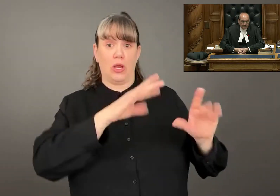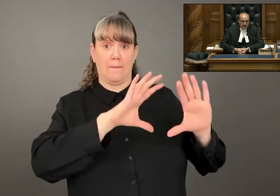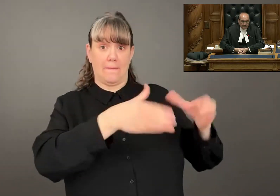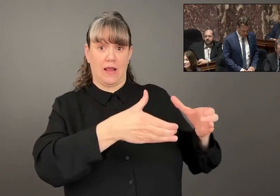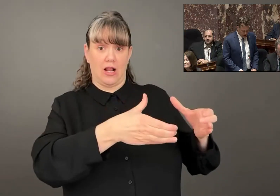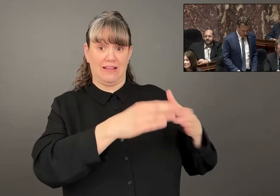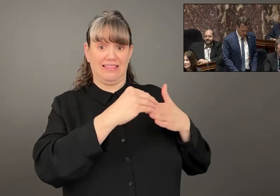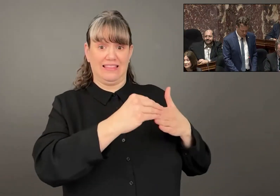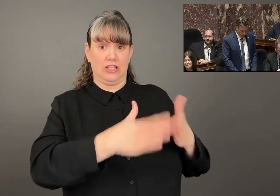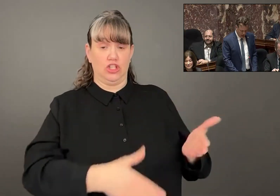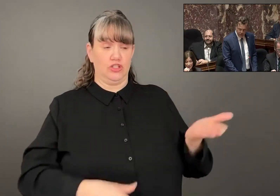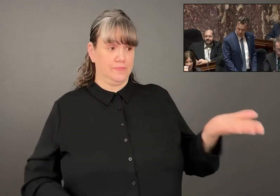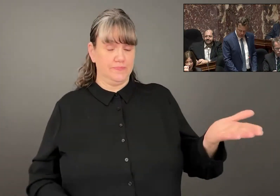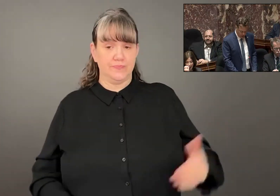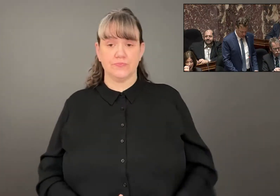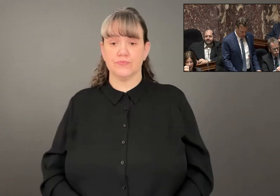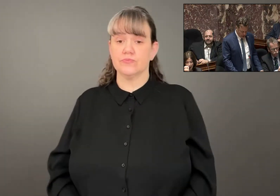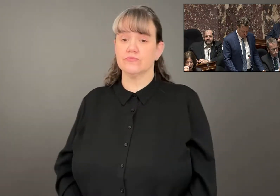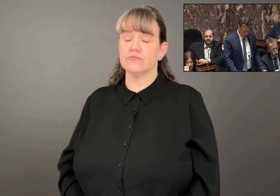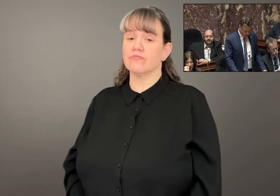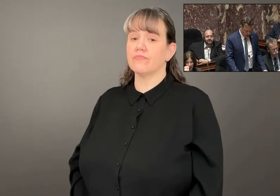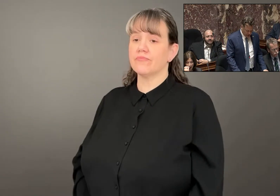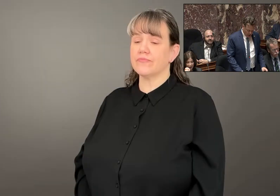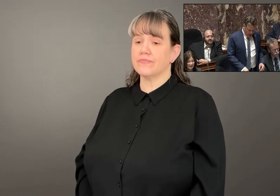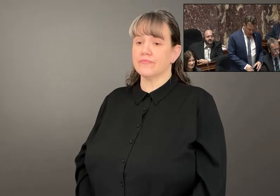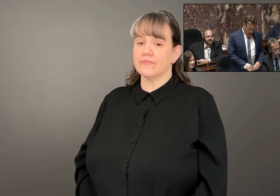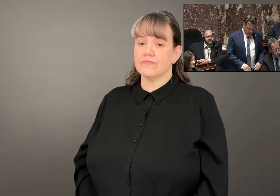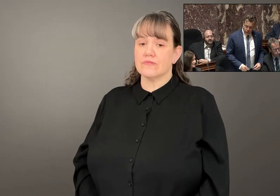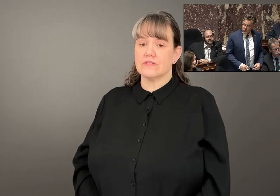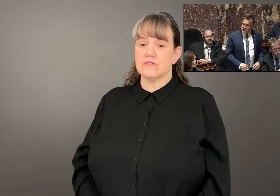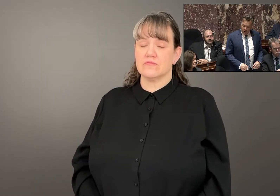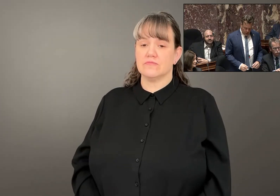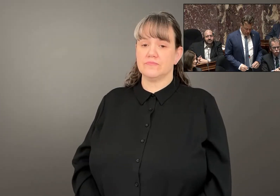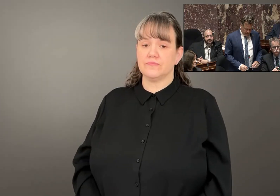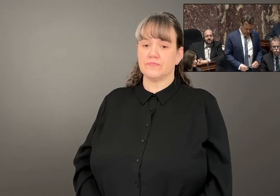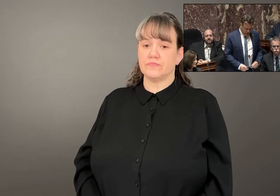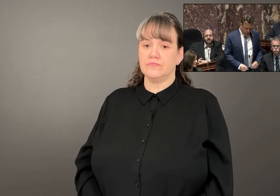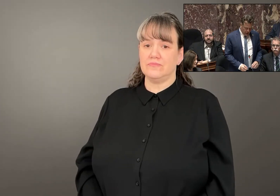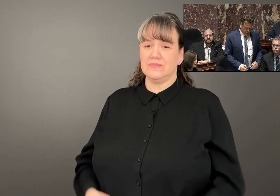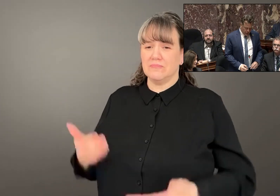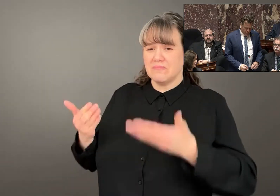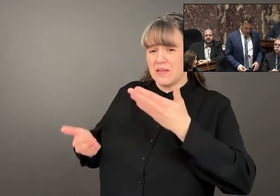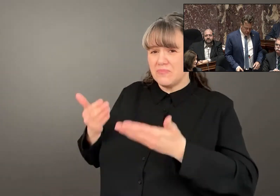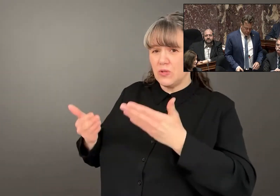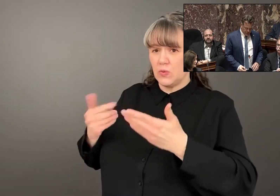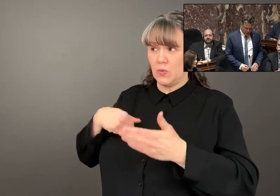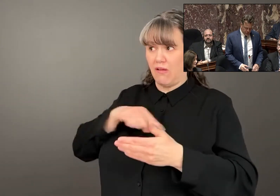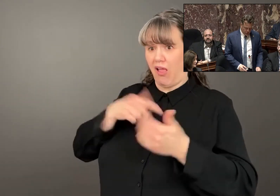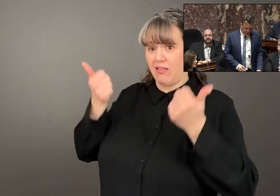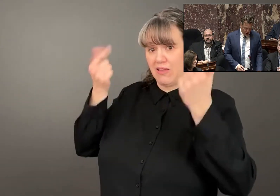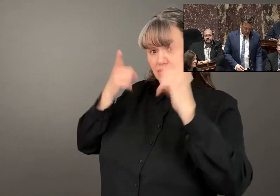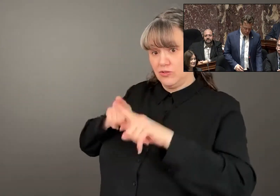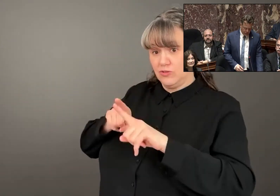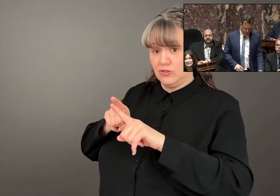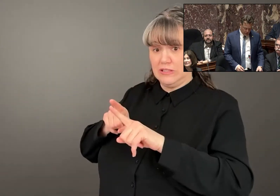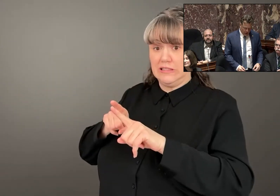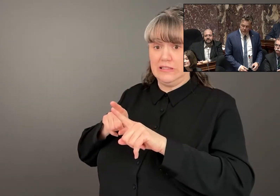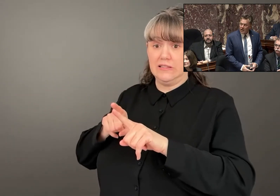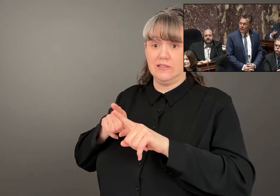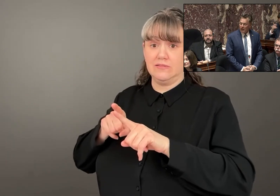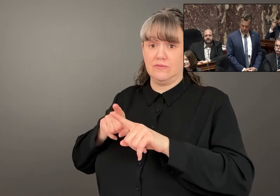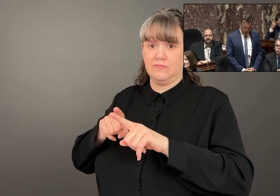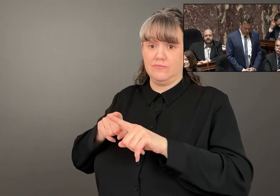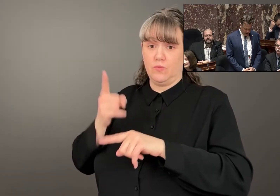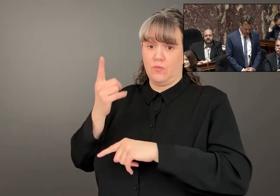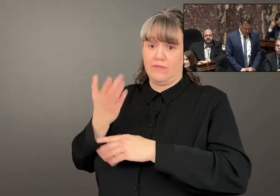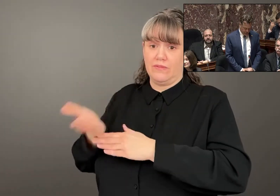Thank you, Honourable Speaker. Perhaps something that we can all agree on. As we've just honoured on the South Lawn, firefighters put service over self, risking their lives